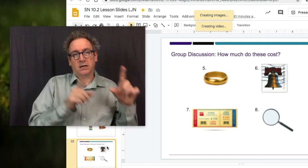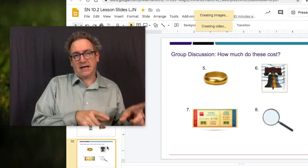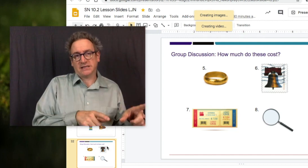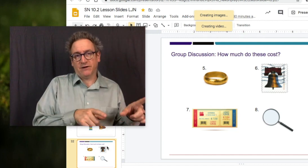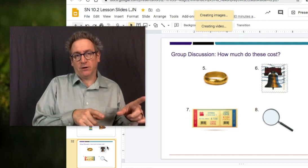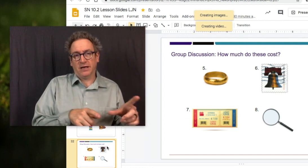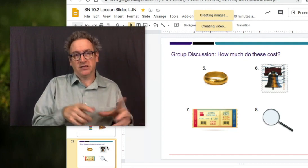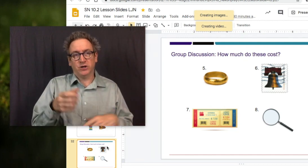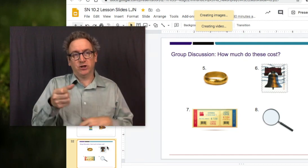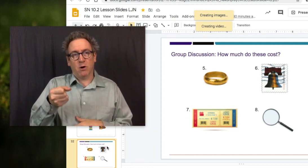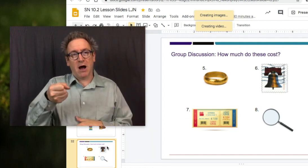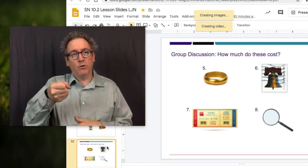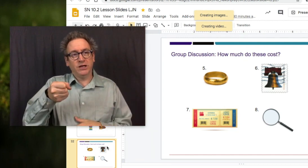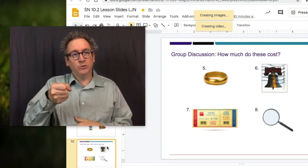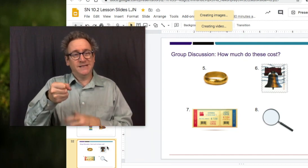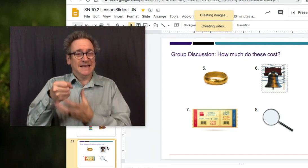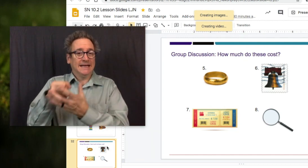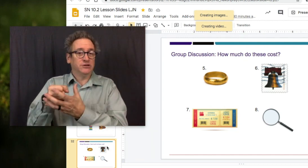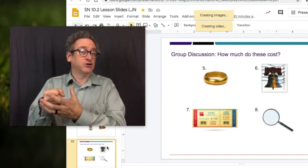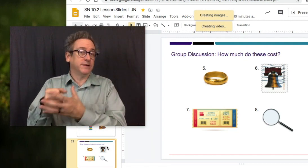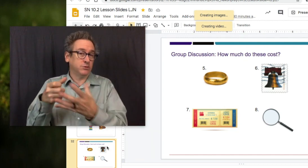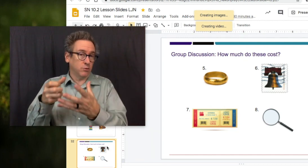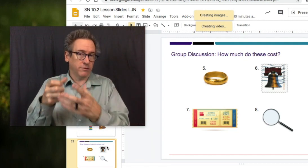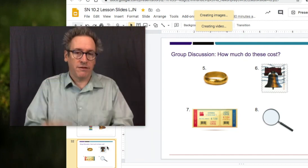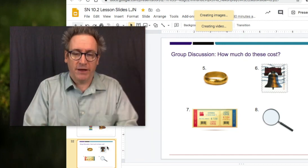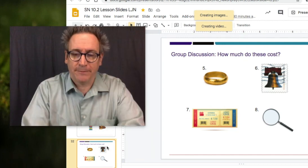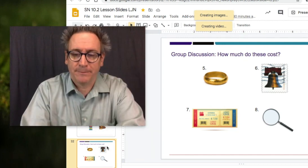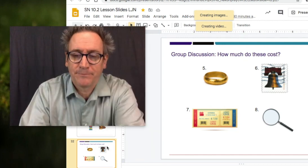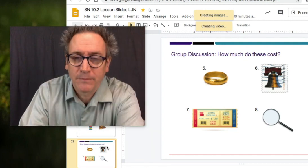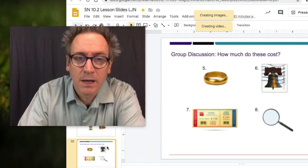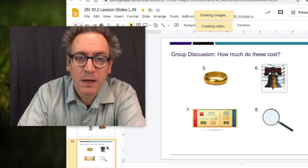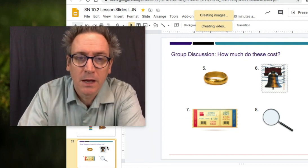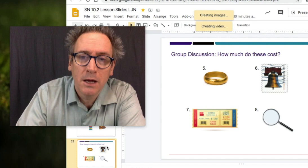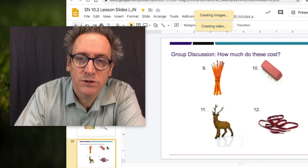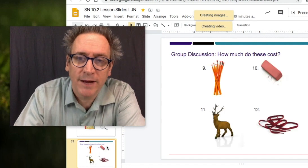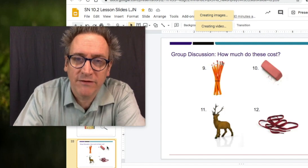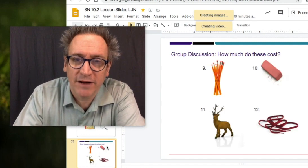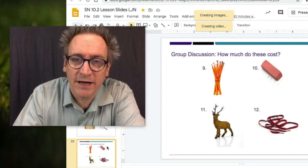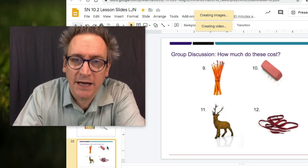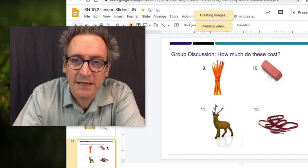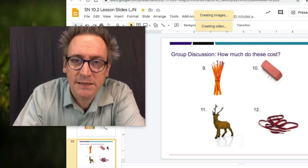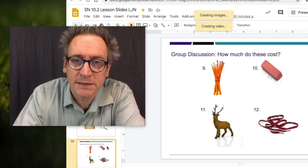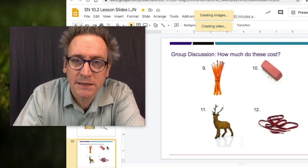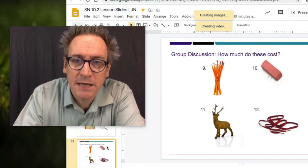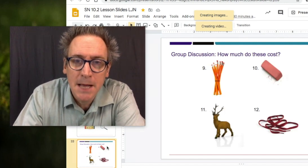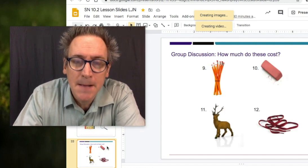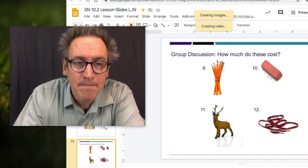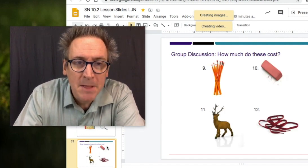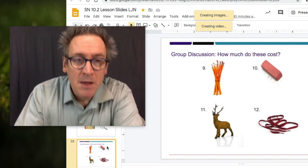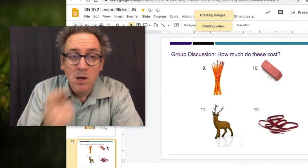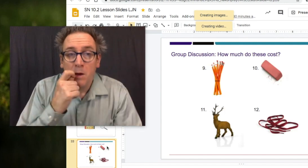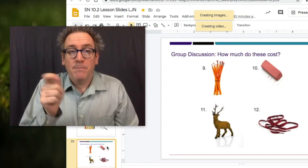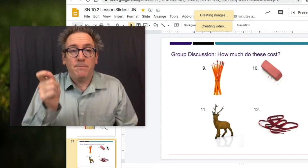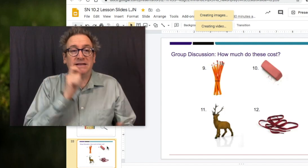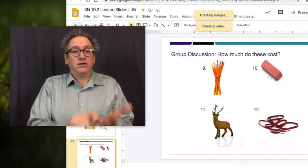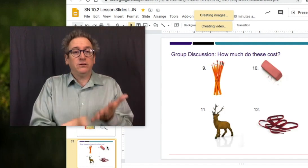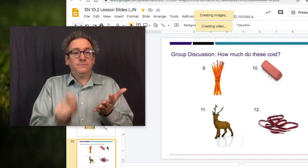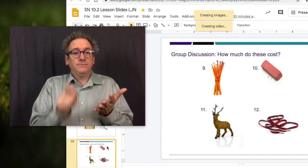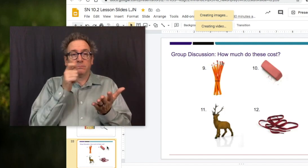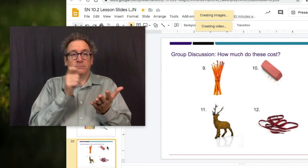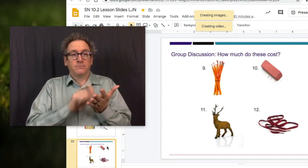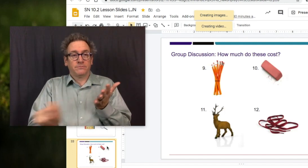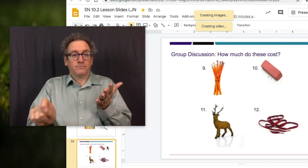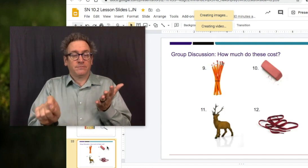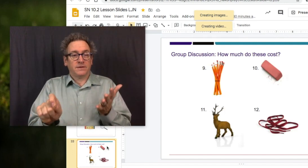instrument classifier because we show how we use the instrument or the thing. So magnifying glass. Pencil.